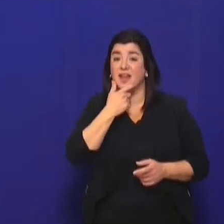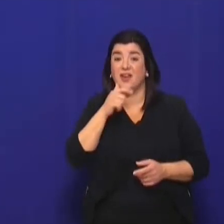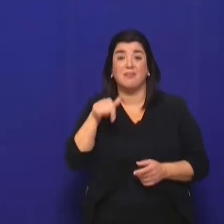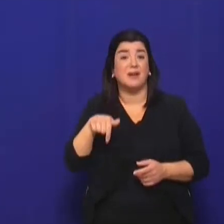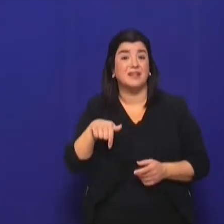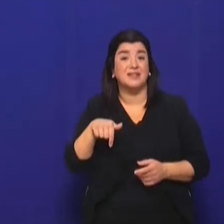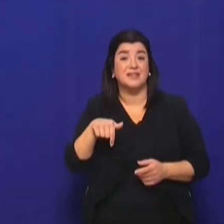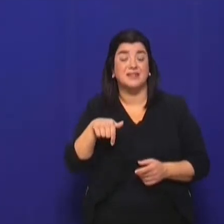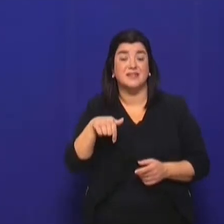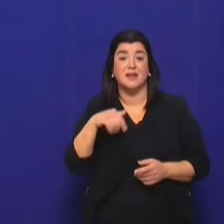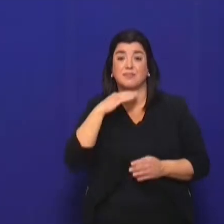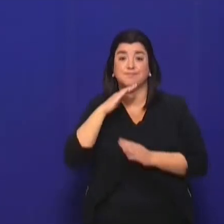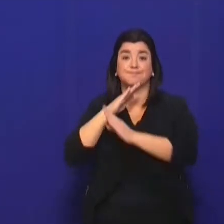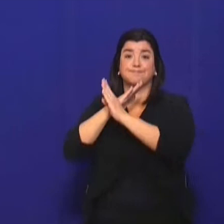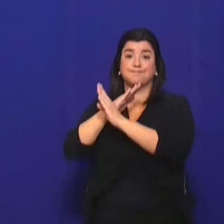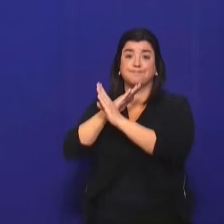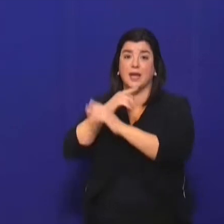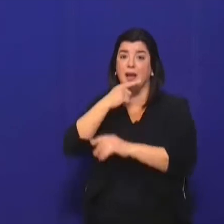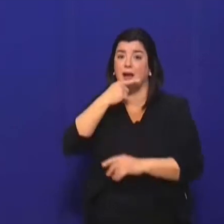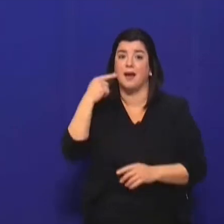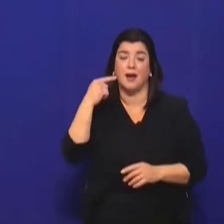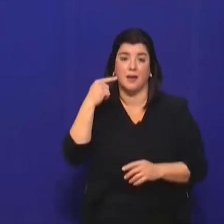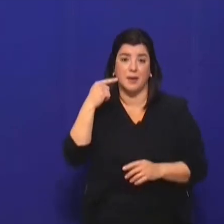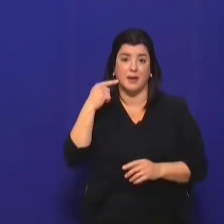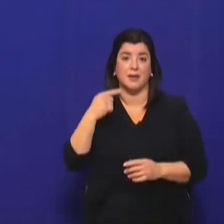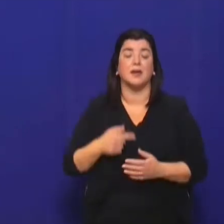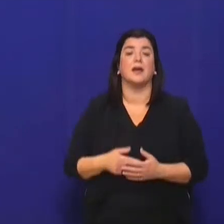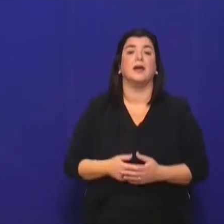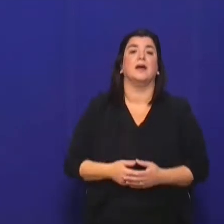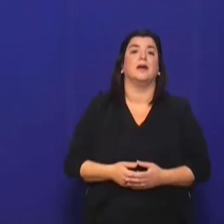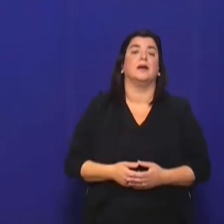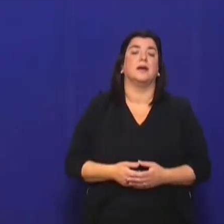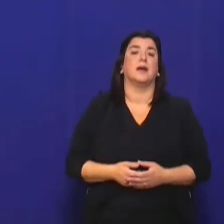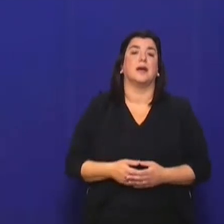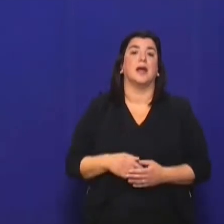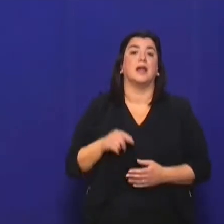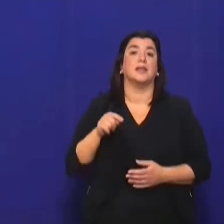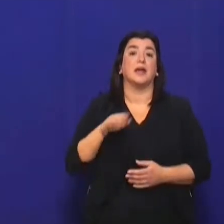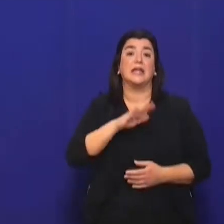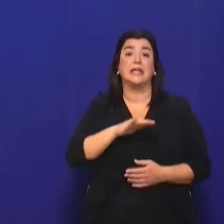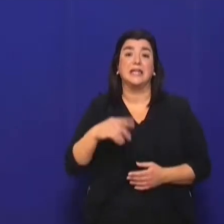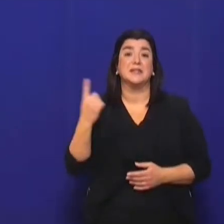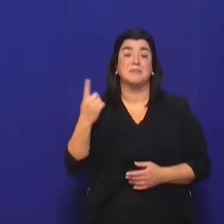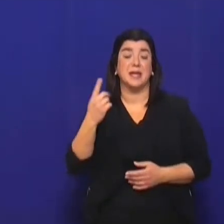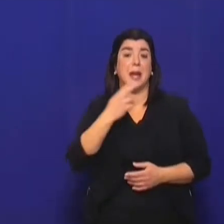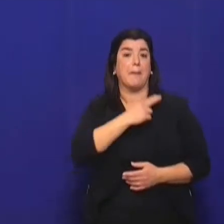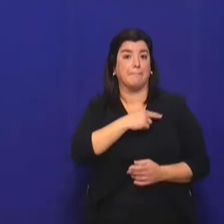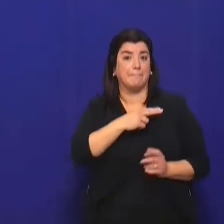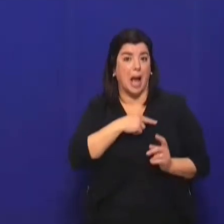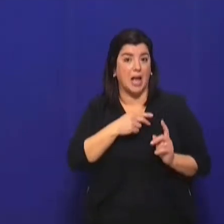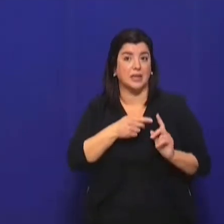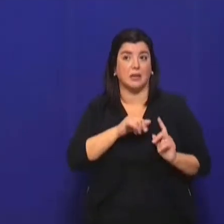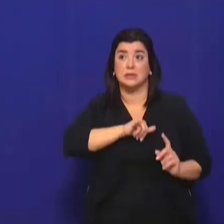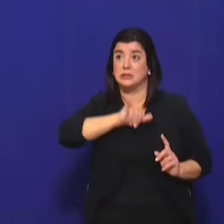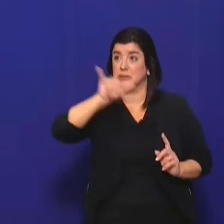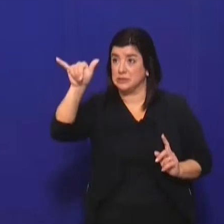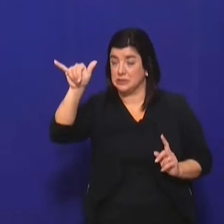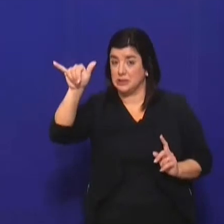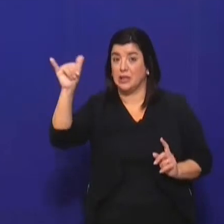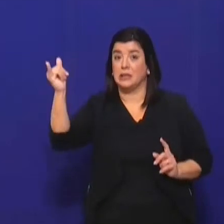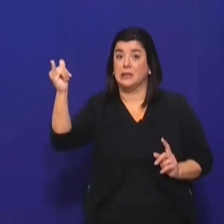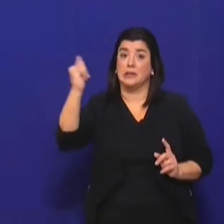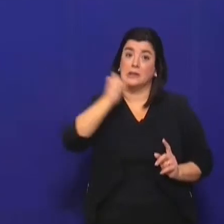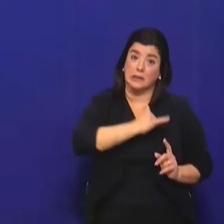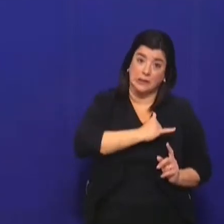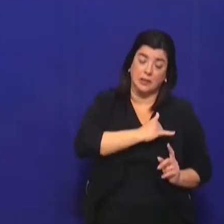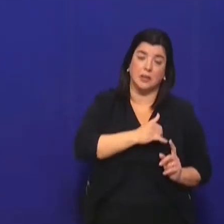huwa classified bħala red u huma biss dawk in-nies li huma Maltin li nqabdu barra jew inkella dawk li għandhom residenza